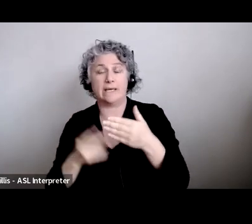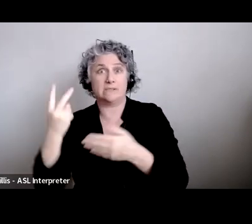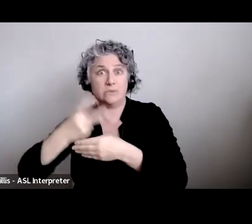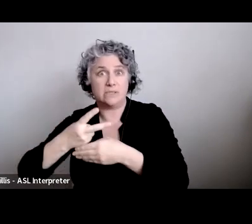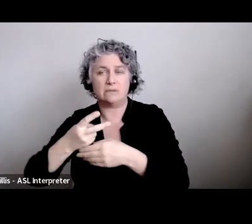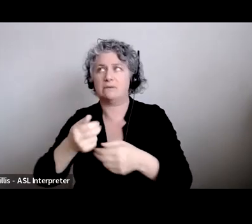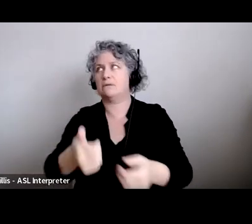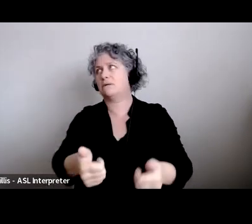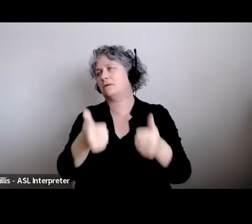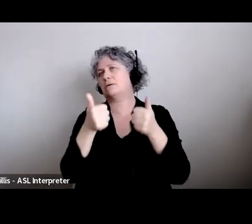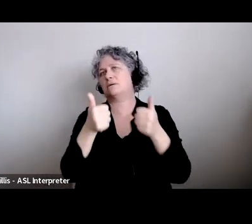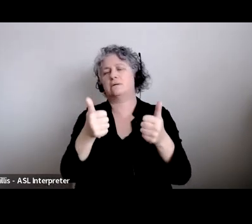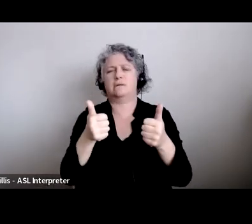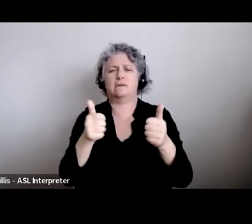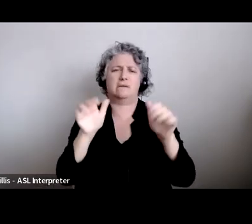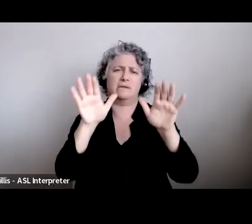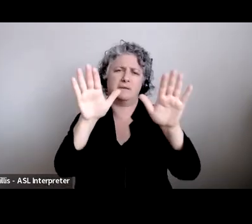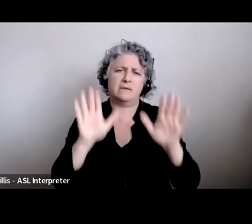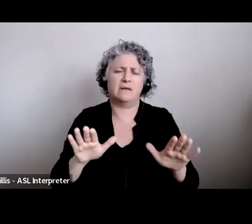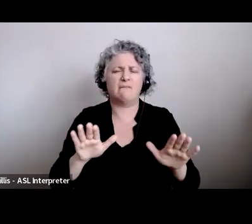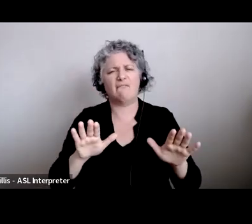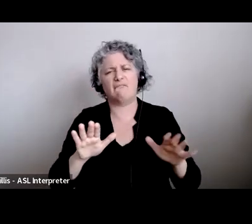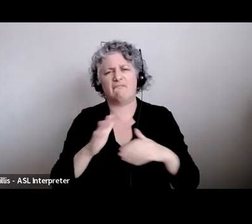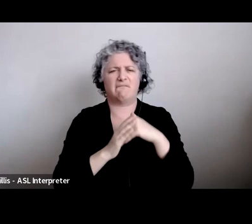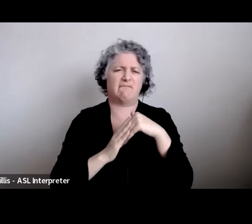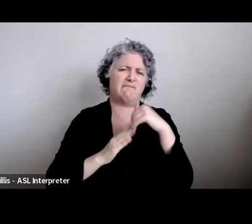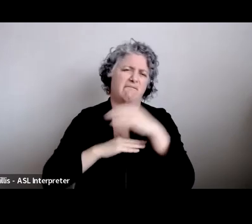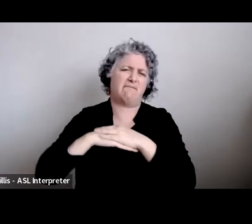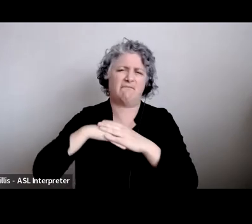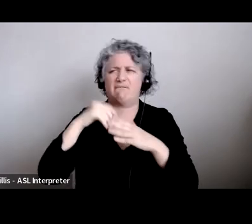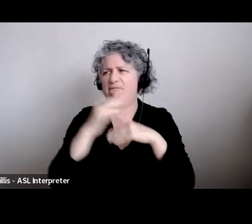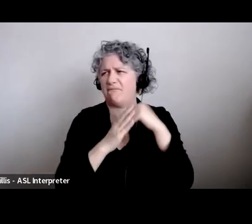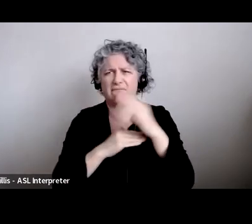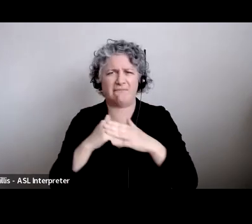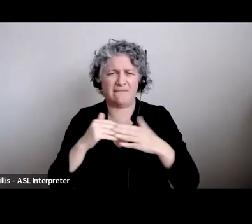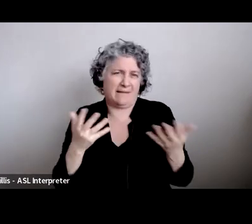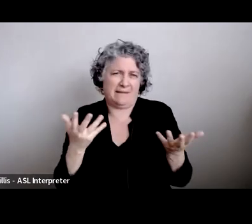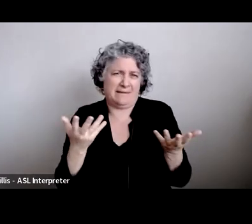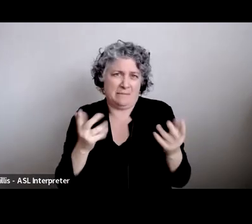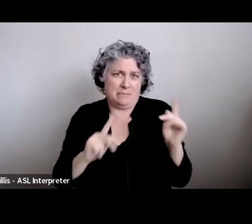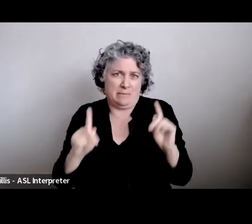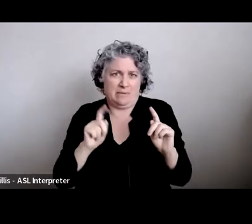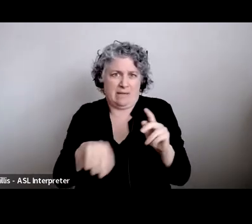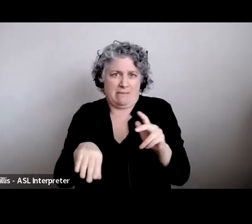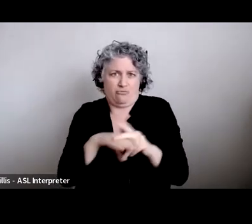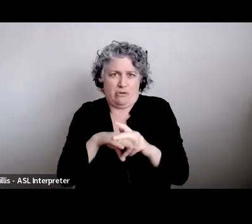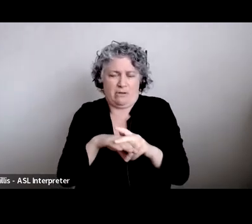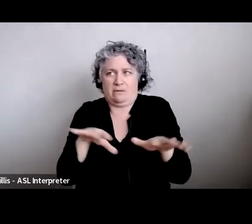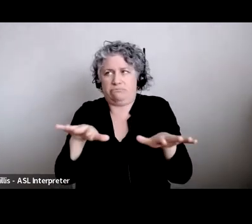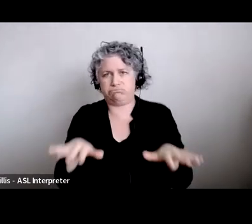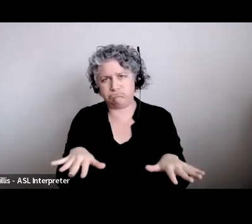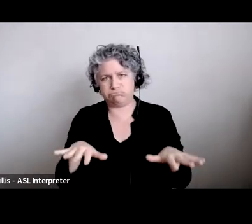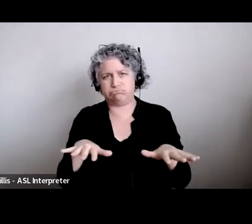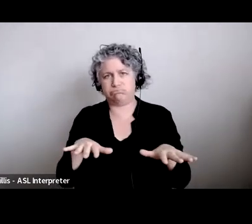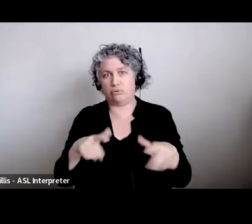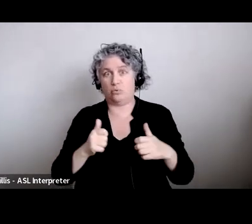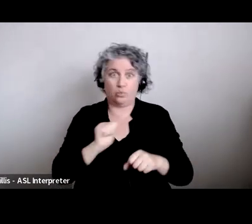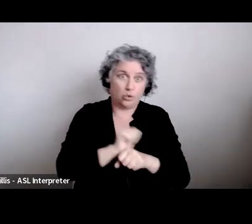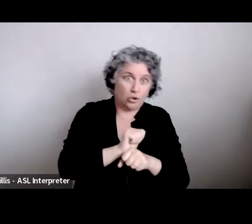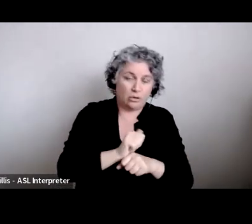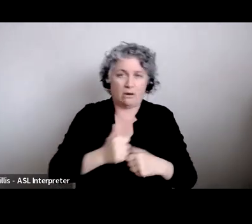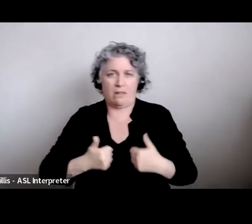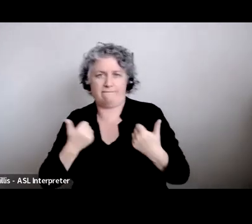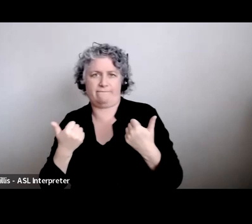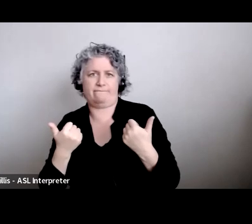is incredibly civilized, like, and allows people to have a bit of a work-life balance. I mean, the other big